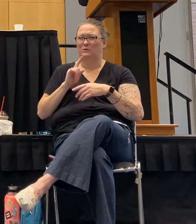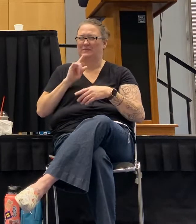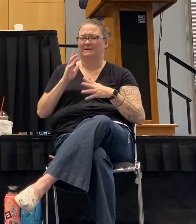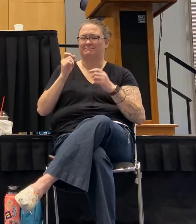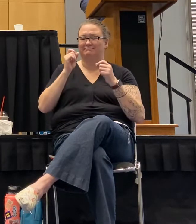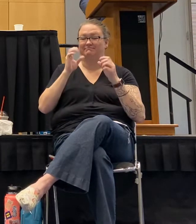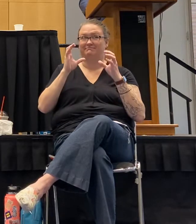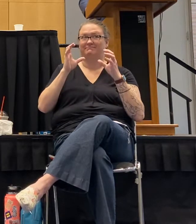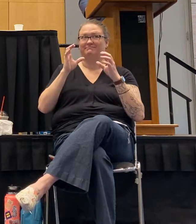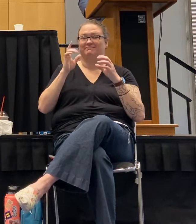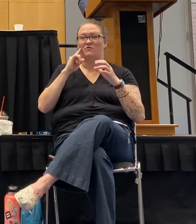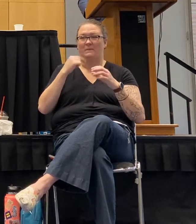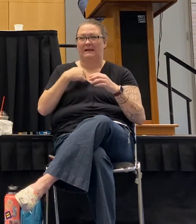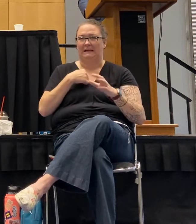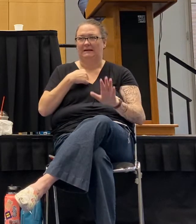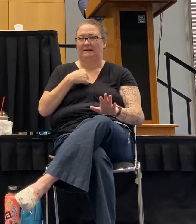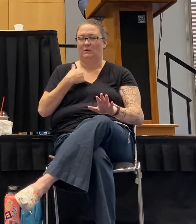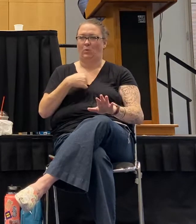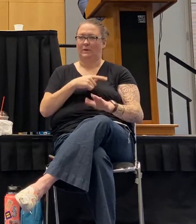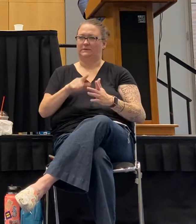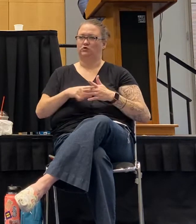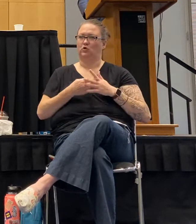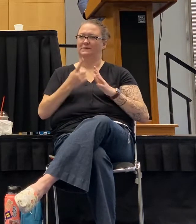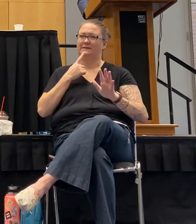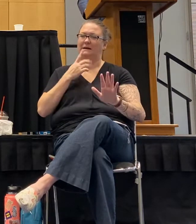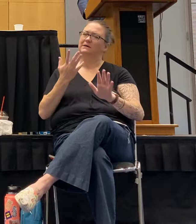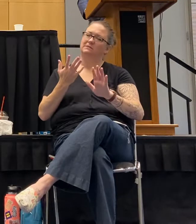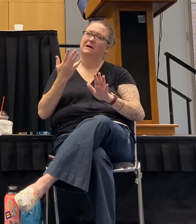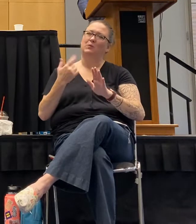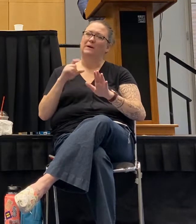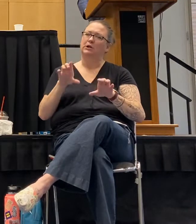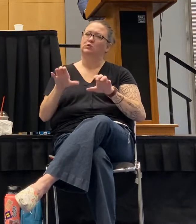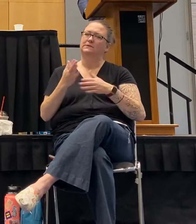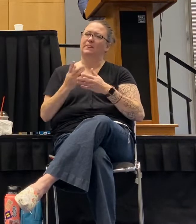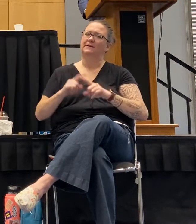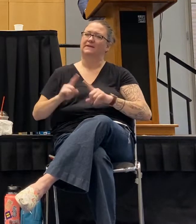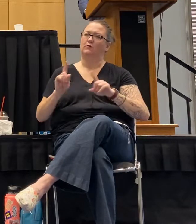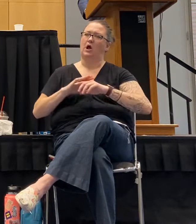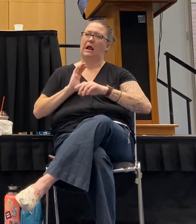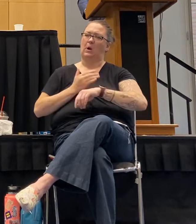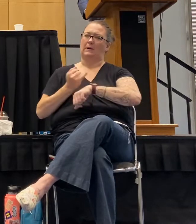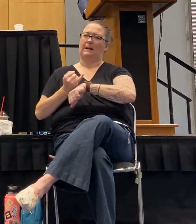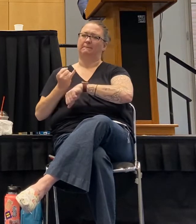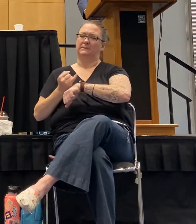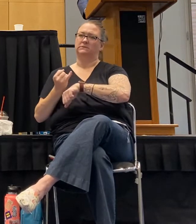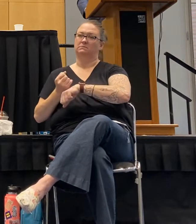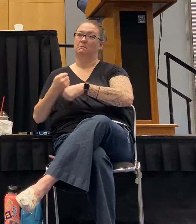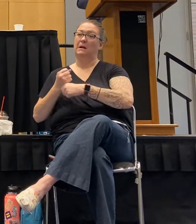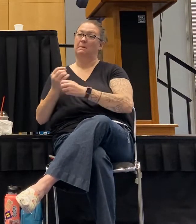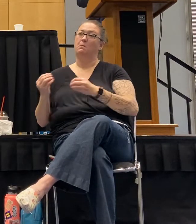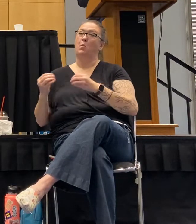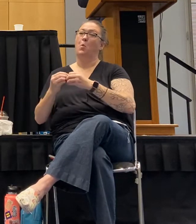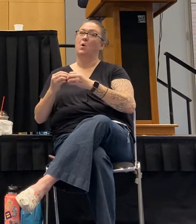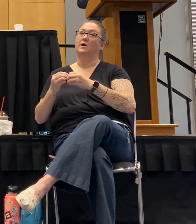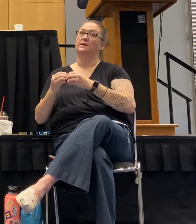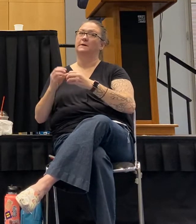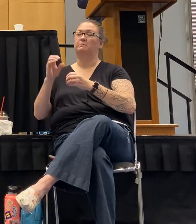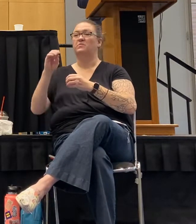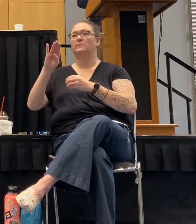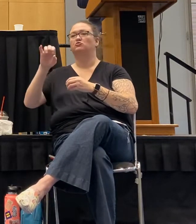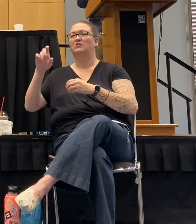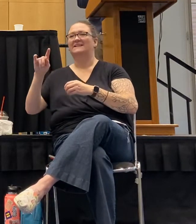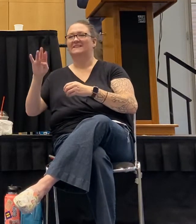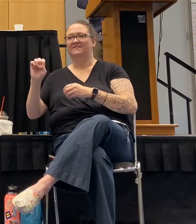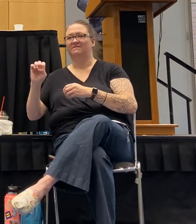an eye-opening thing for us, where we started to say maybe we need to do something different on our campus and make it more of an objective